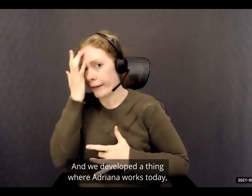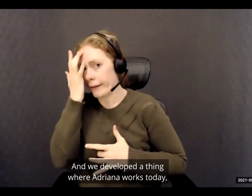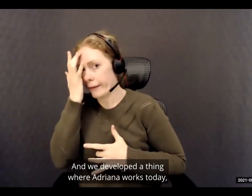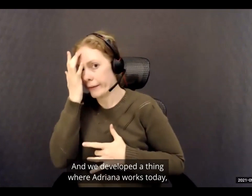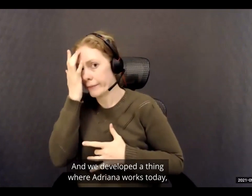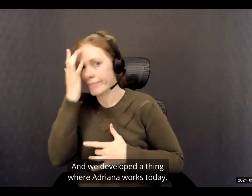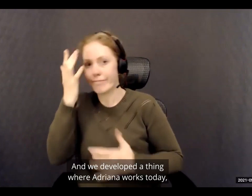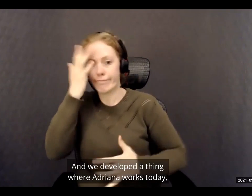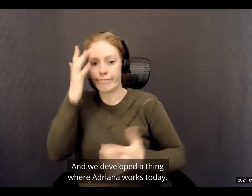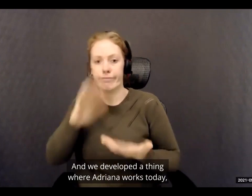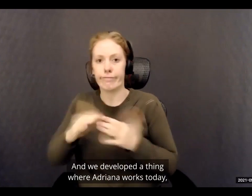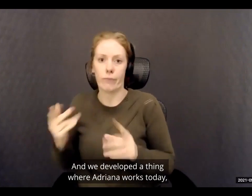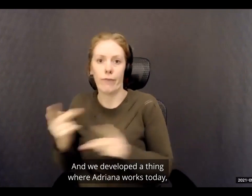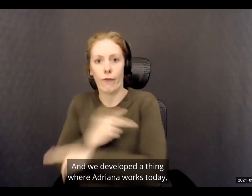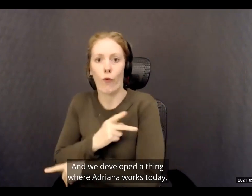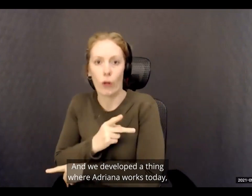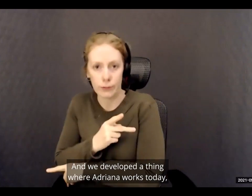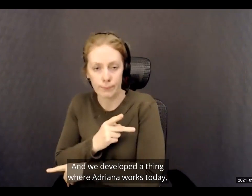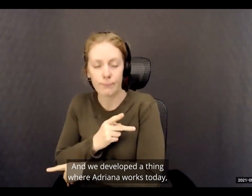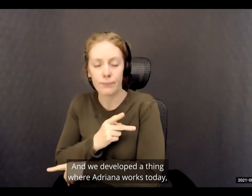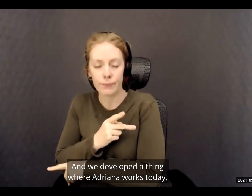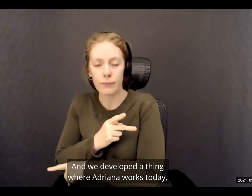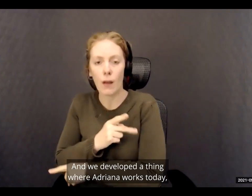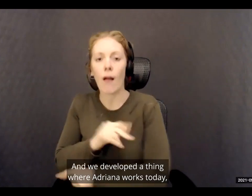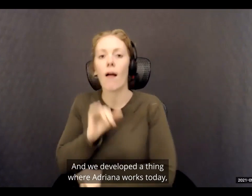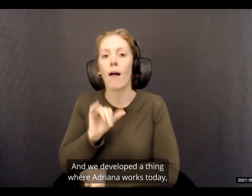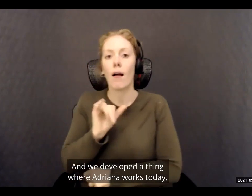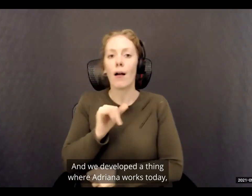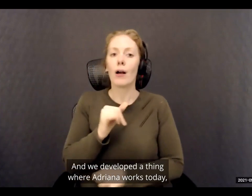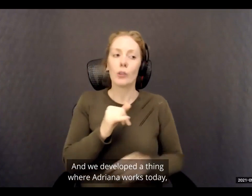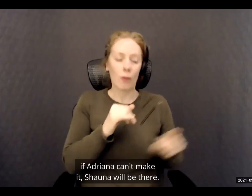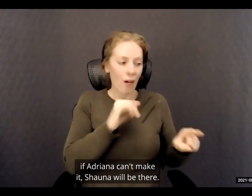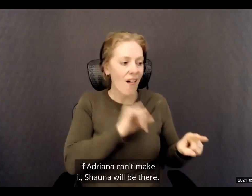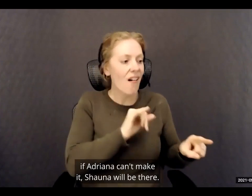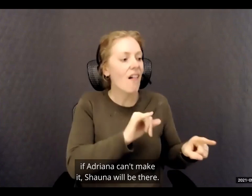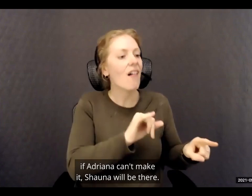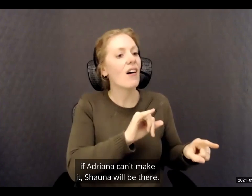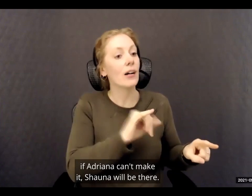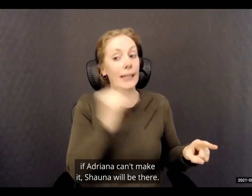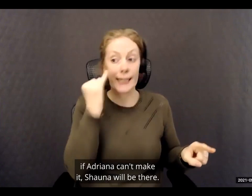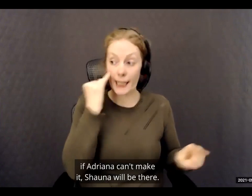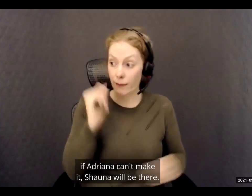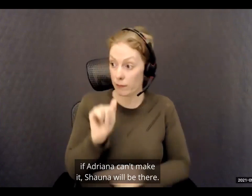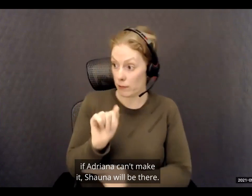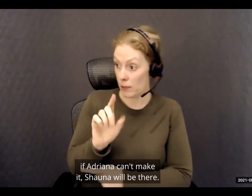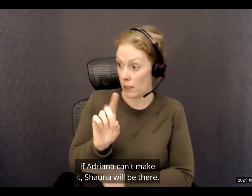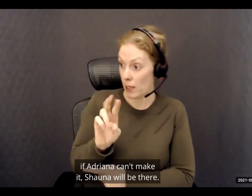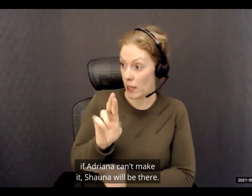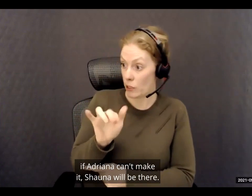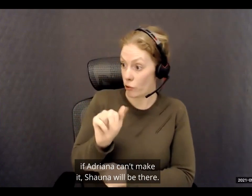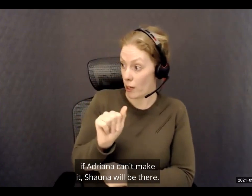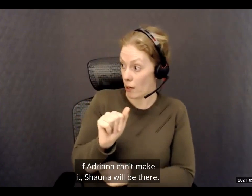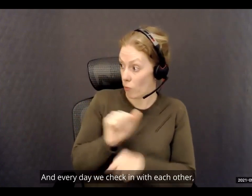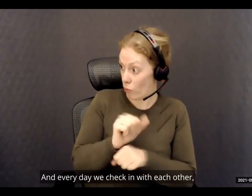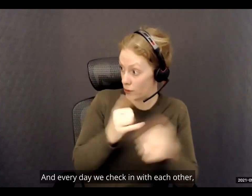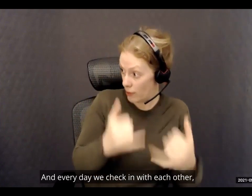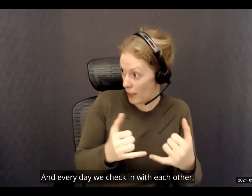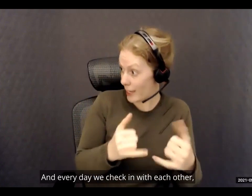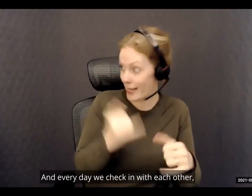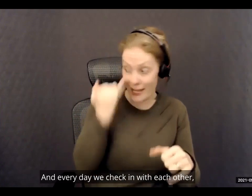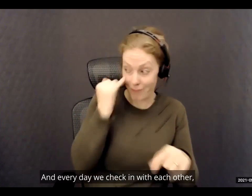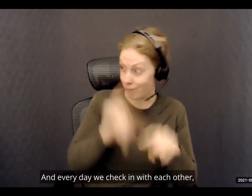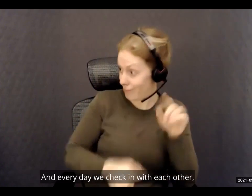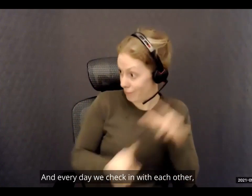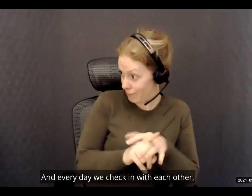And we developed a thing where, okay, Adriana works today. If Adriana can't make it, Shauna will be there. And every